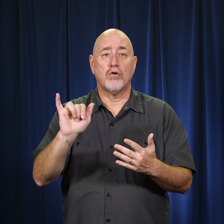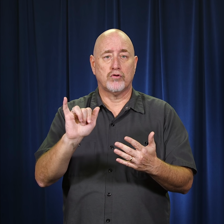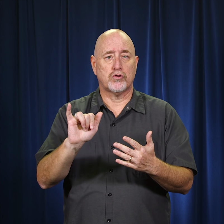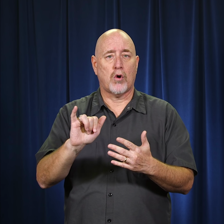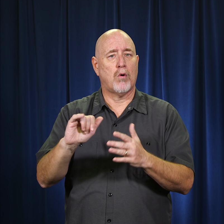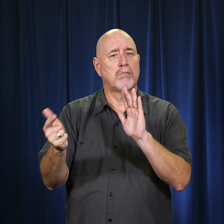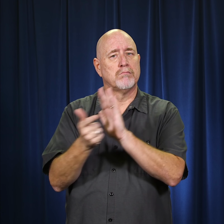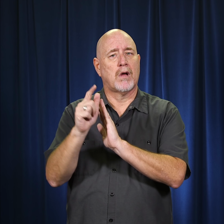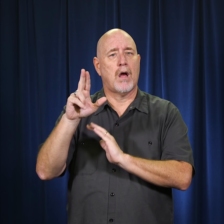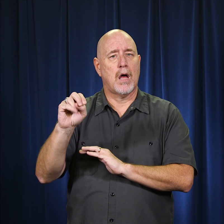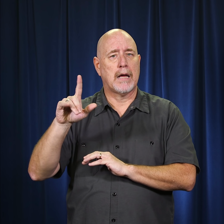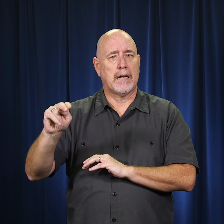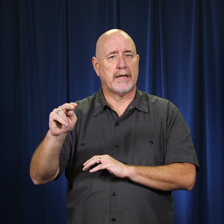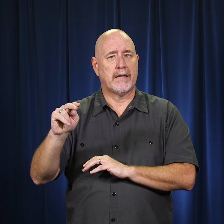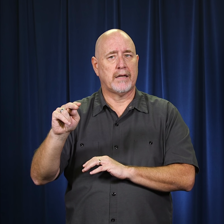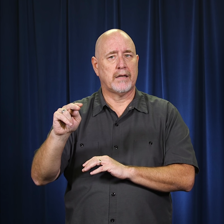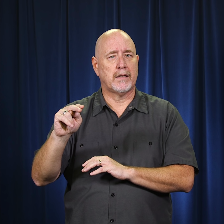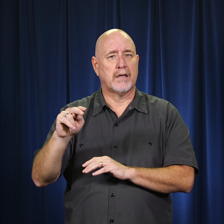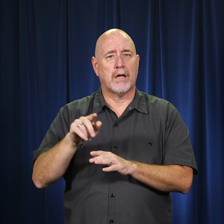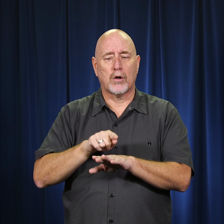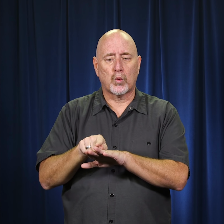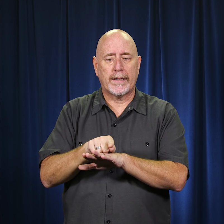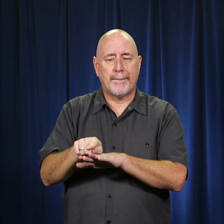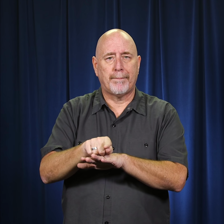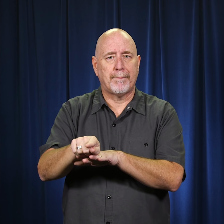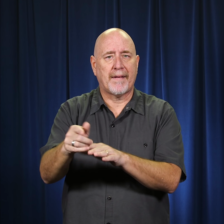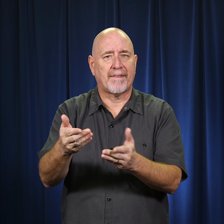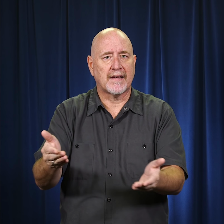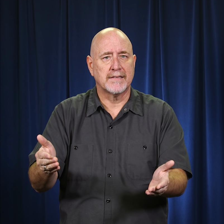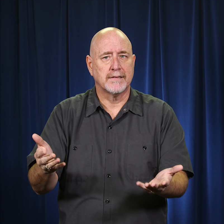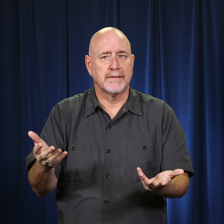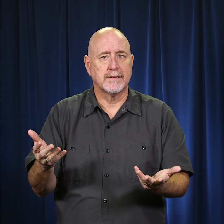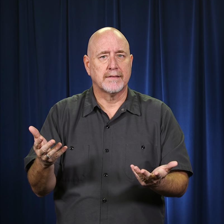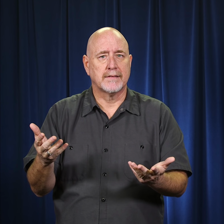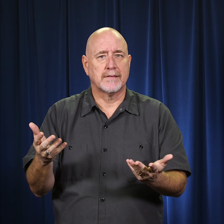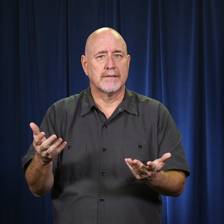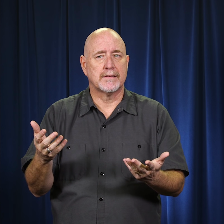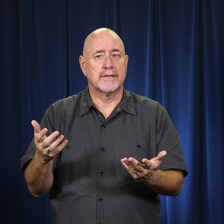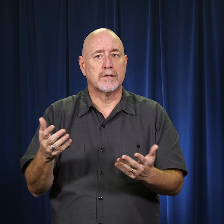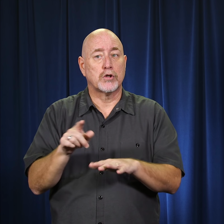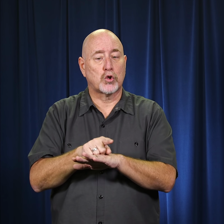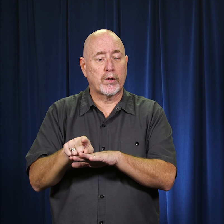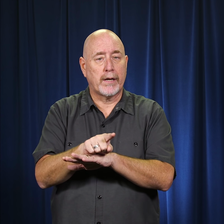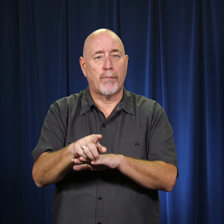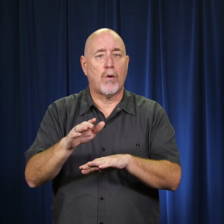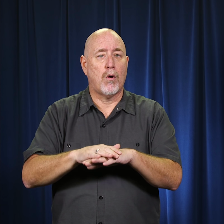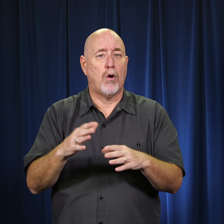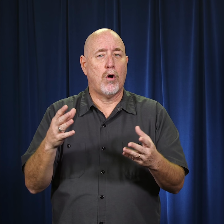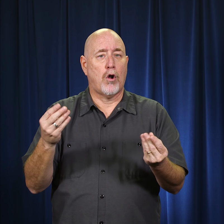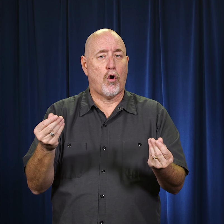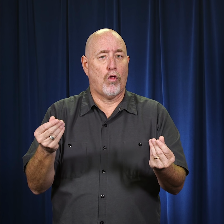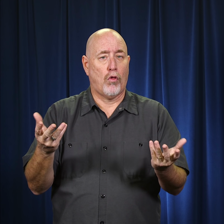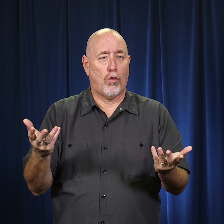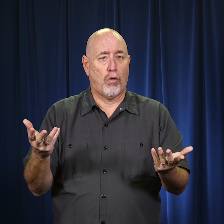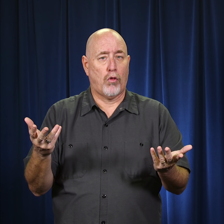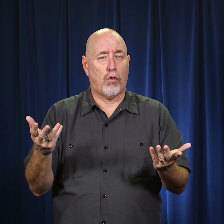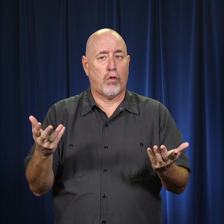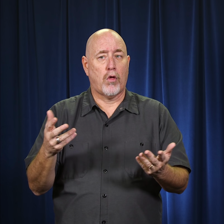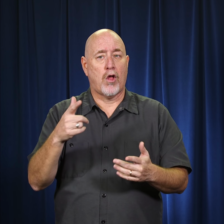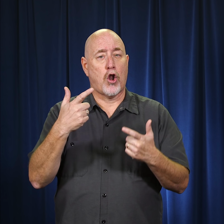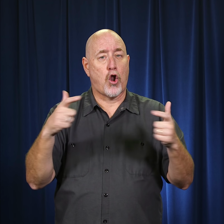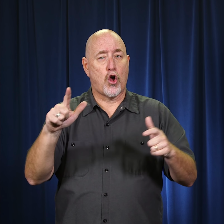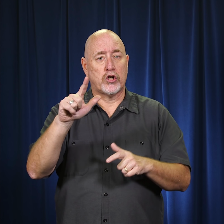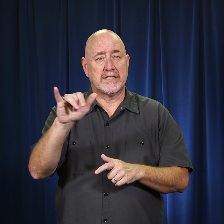also shall be unclean to you among the creeping things that creep on the land.